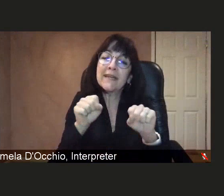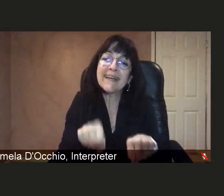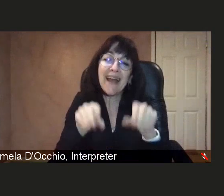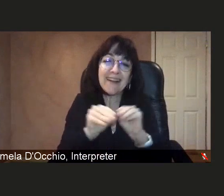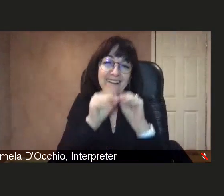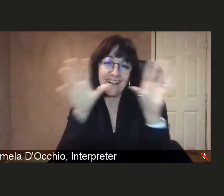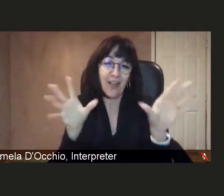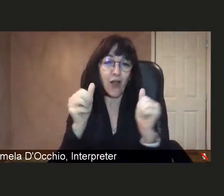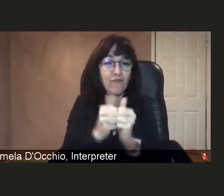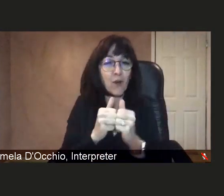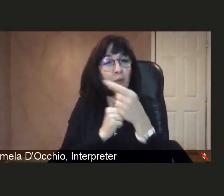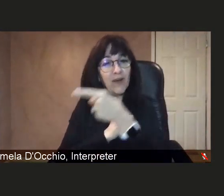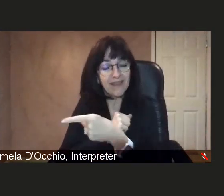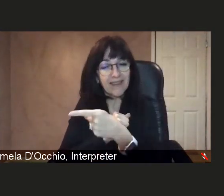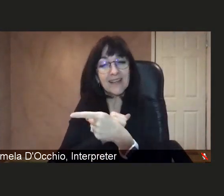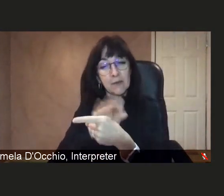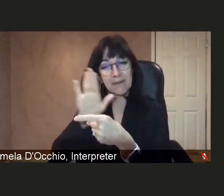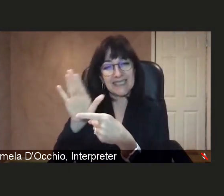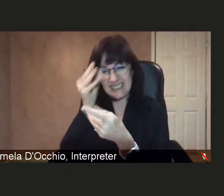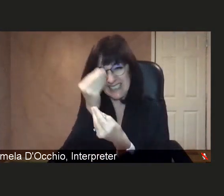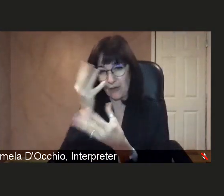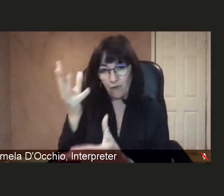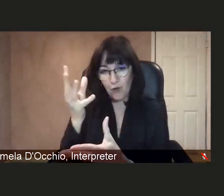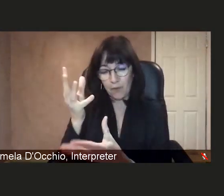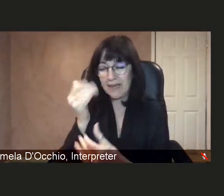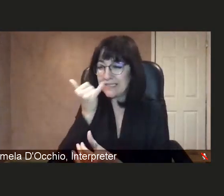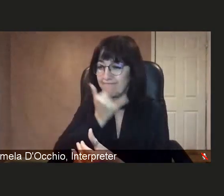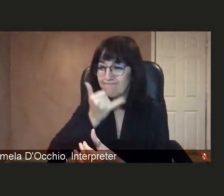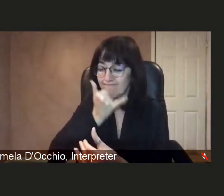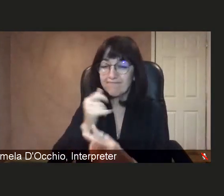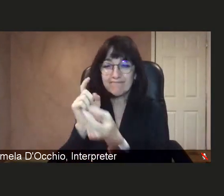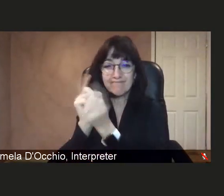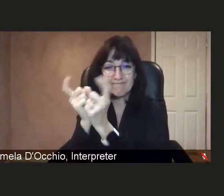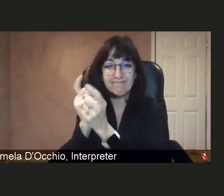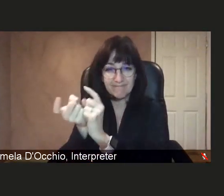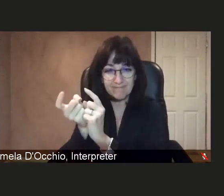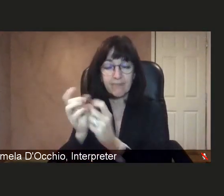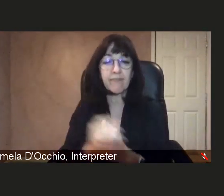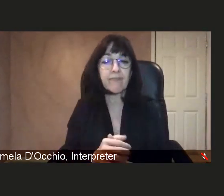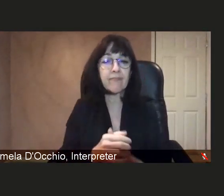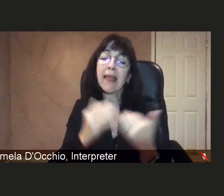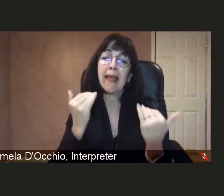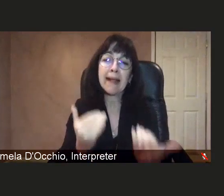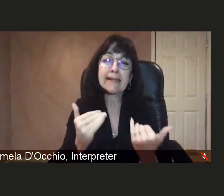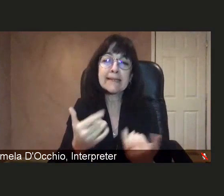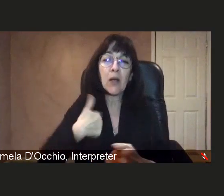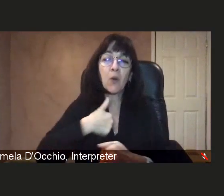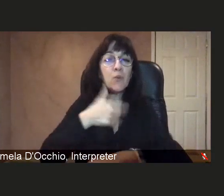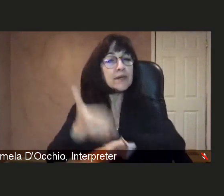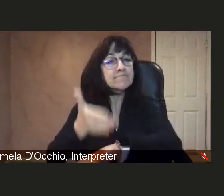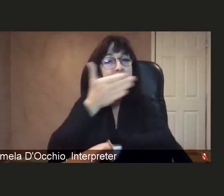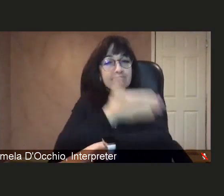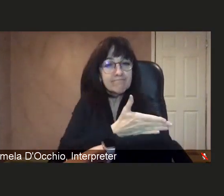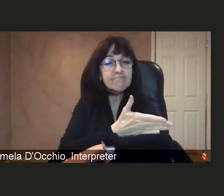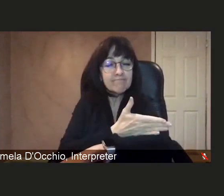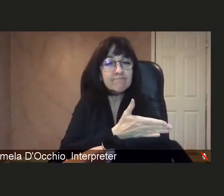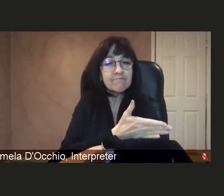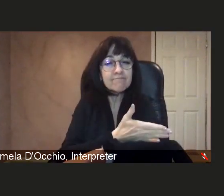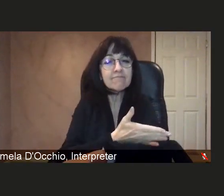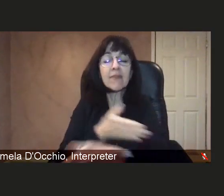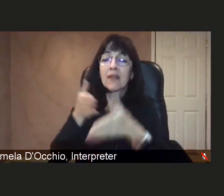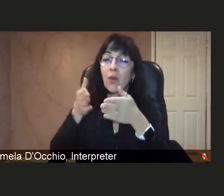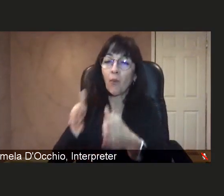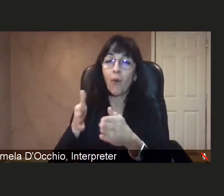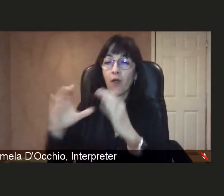the information that he had, and now have developed new ways that we can communicate with our elected